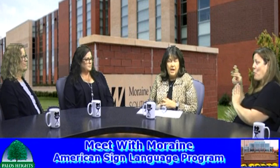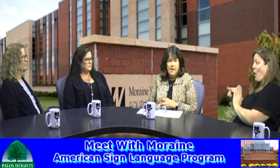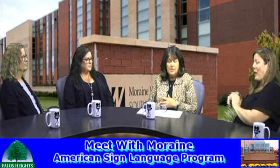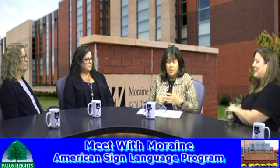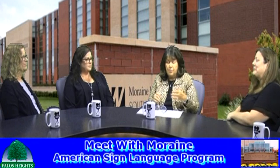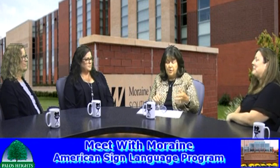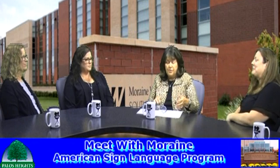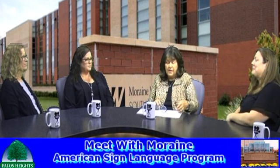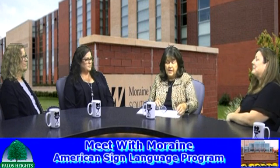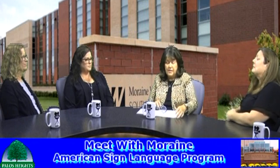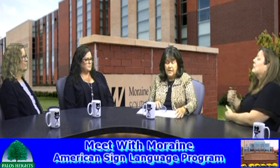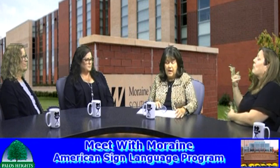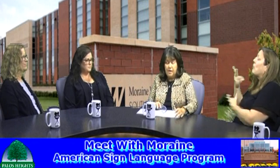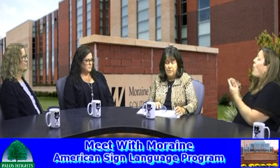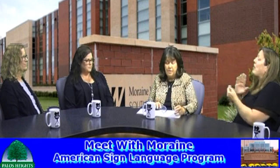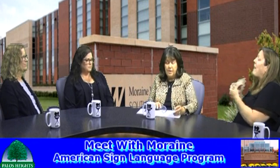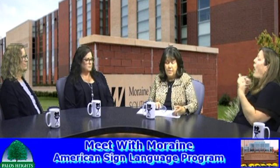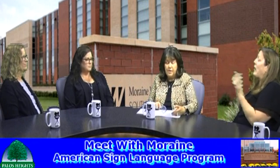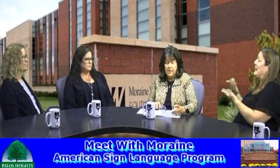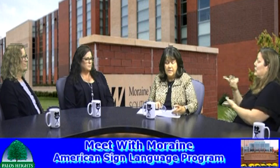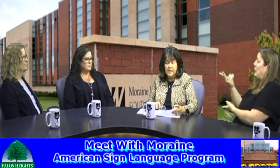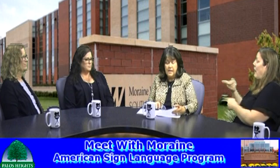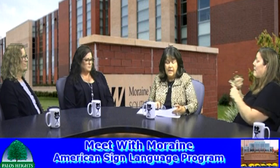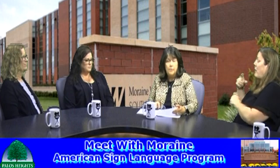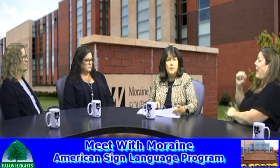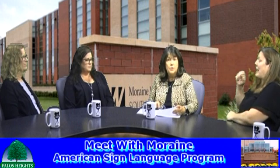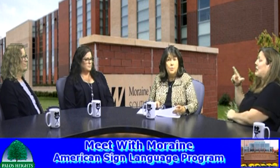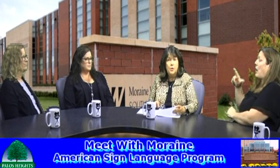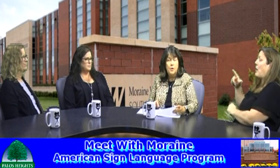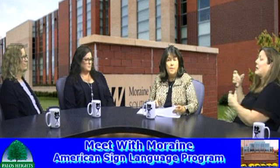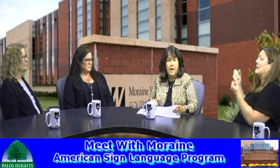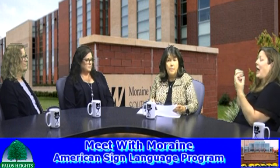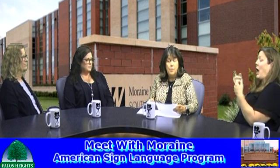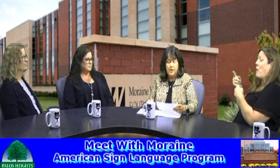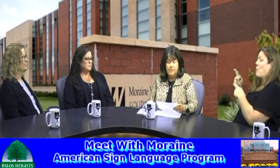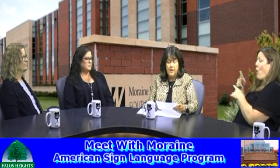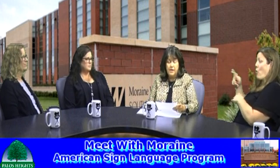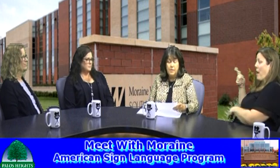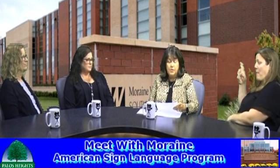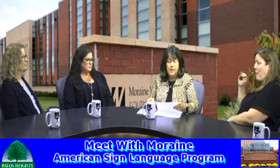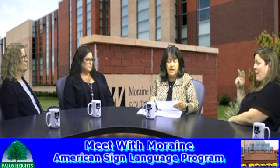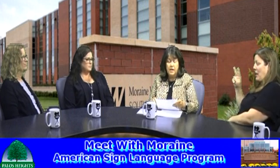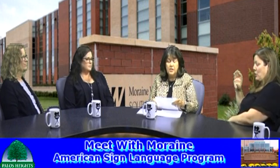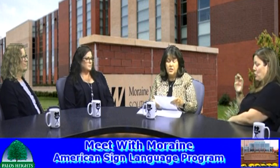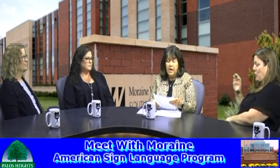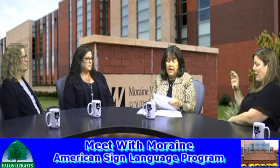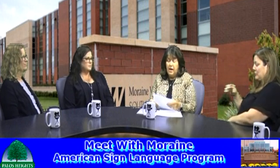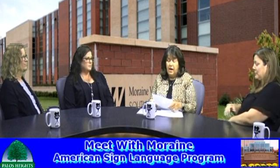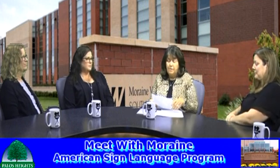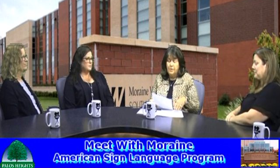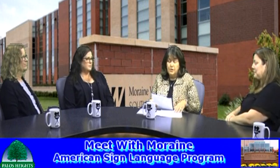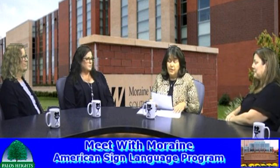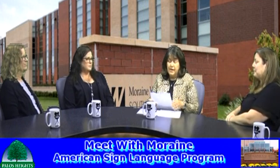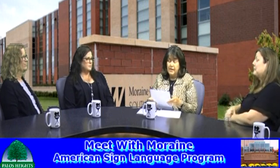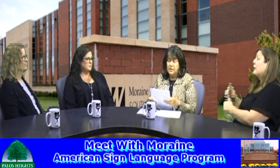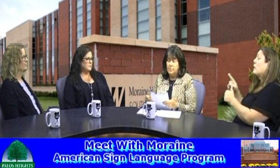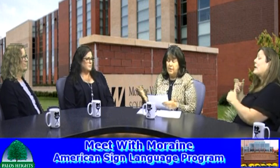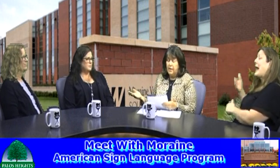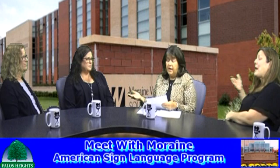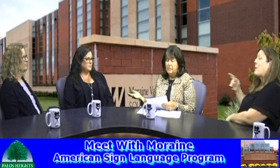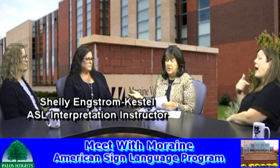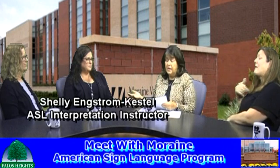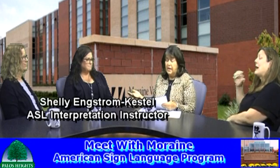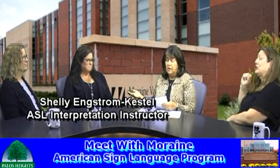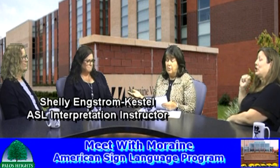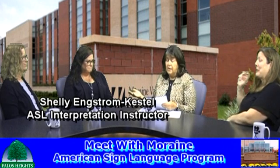program. So both of our guests today are from the American Sign Language program at Moraine Valley Community College. First, right next to